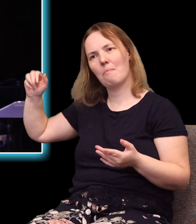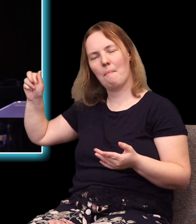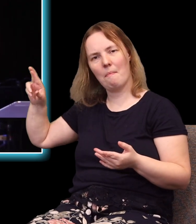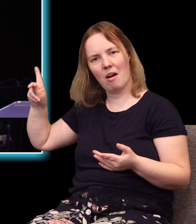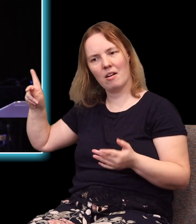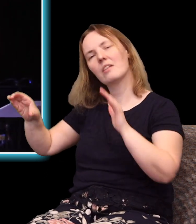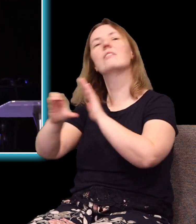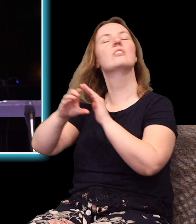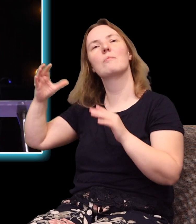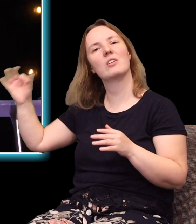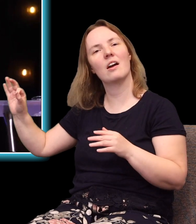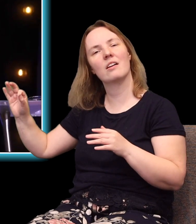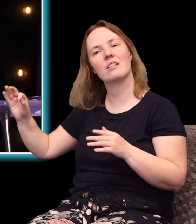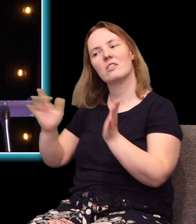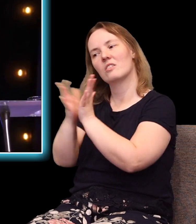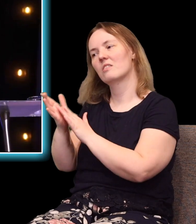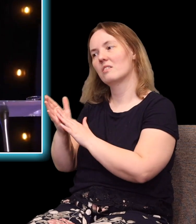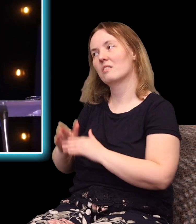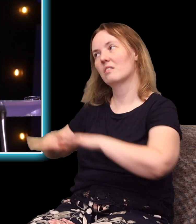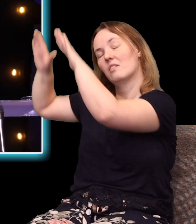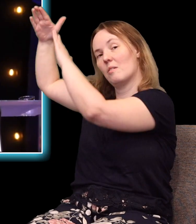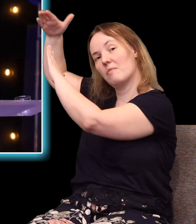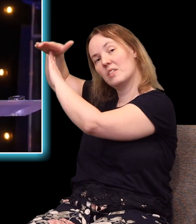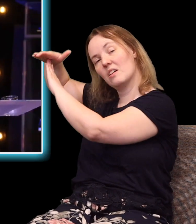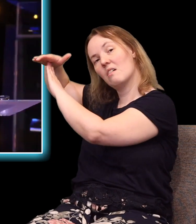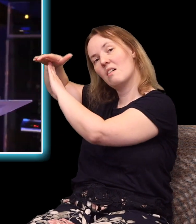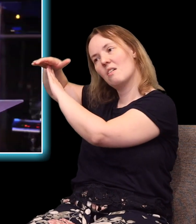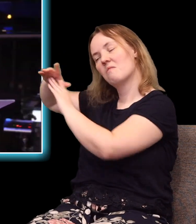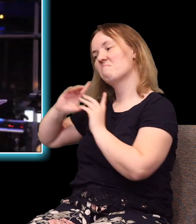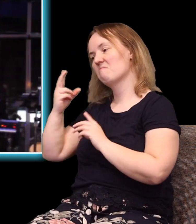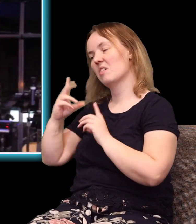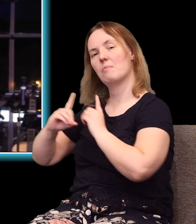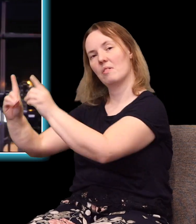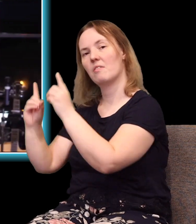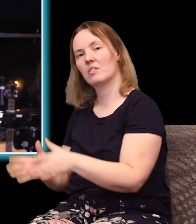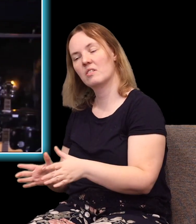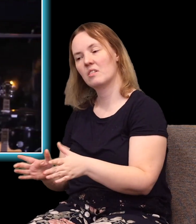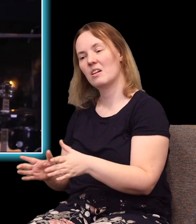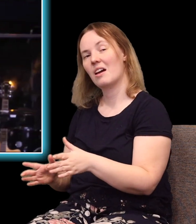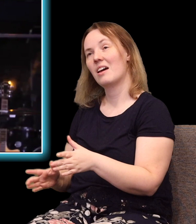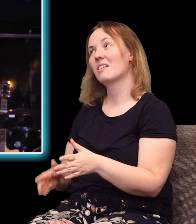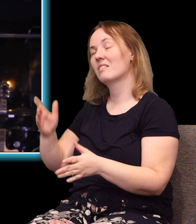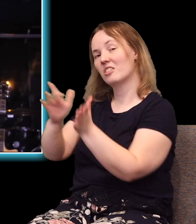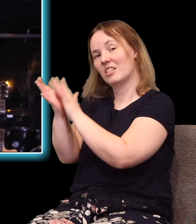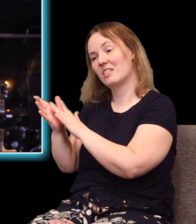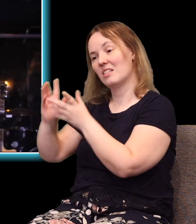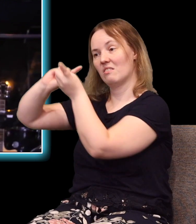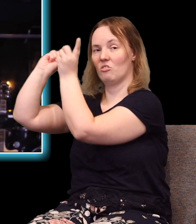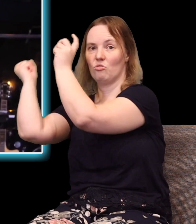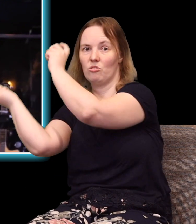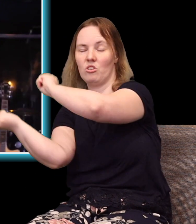in Mark chapter 9 where Jesus is on the top of a hill with a couple of his disciples, and the Bible says that he is